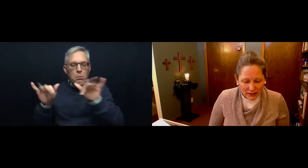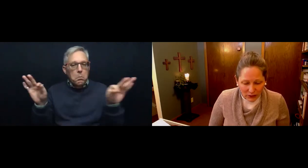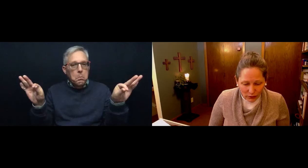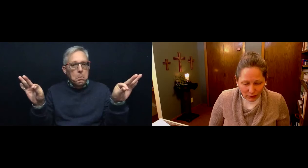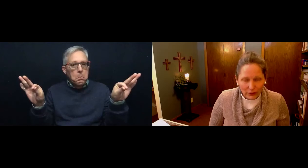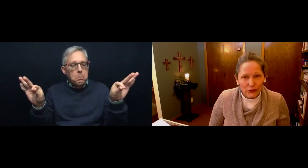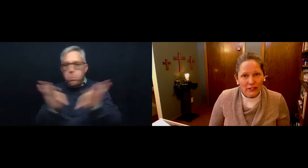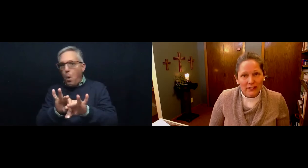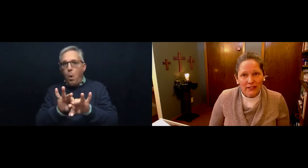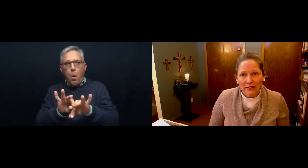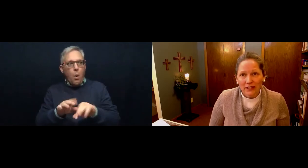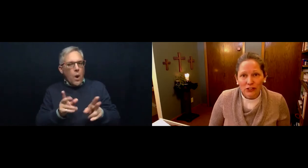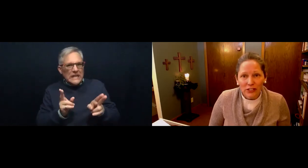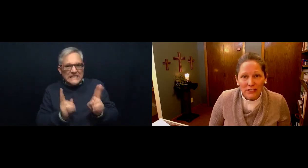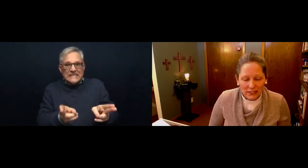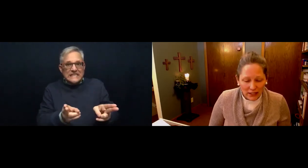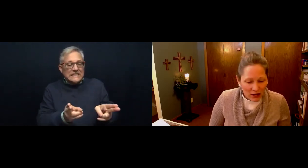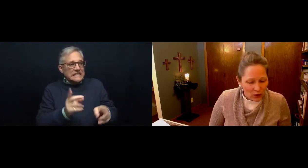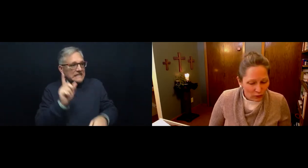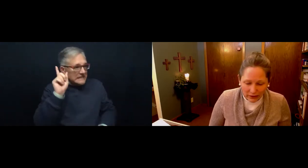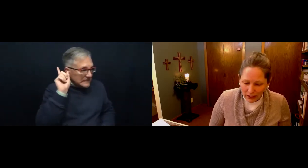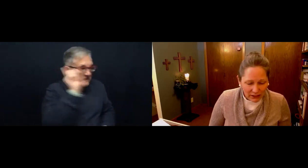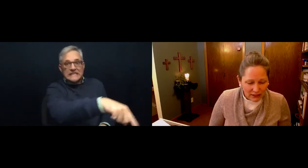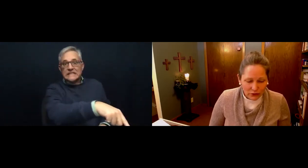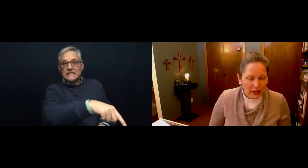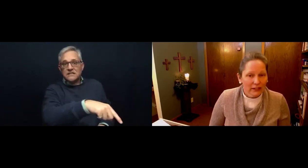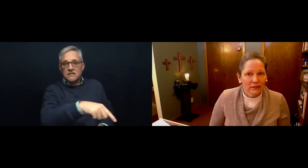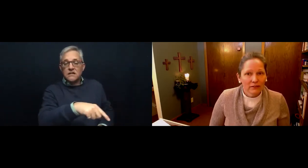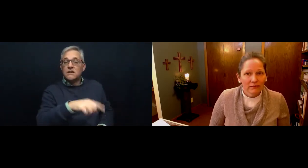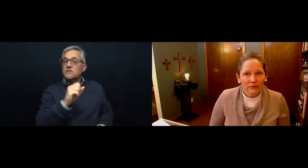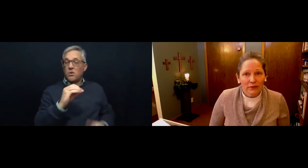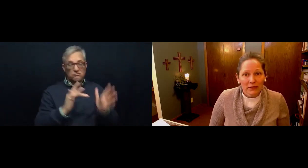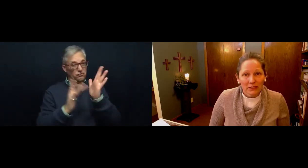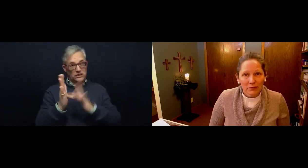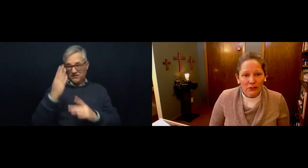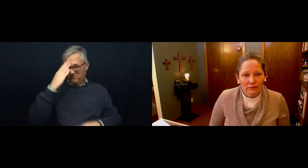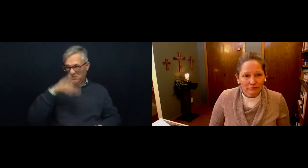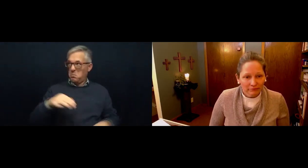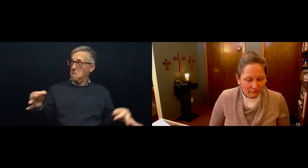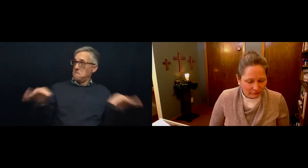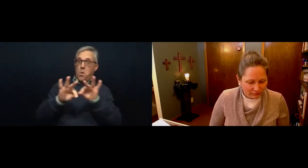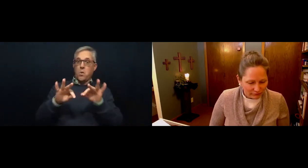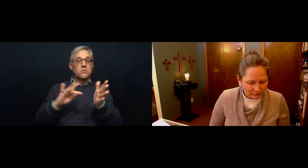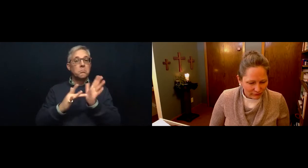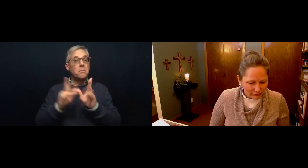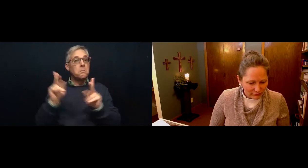It is so urgent that Jesus will not be distracted from his mission.